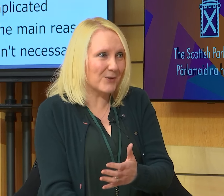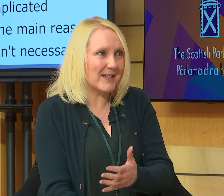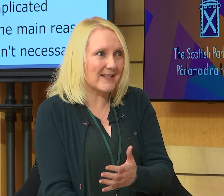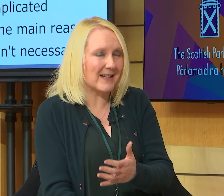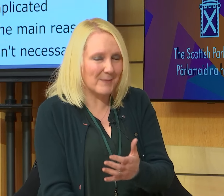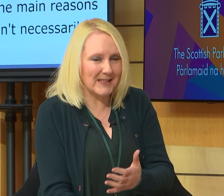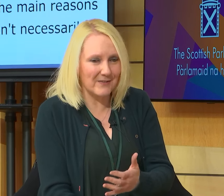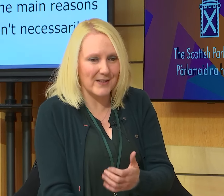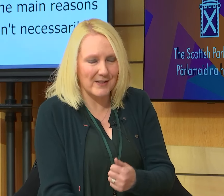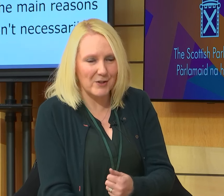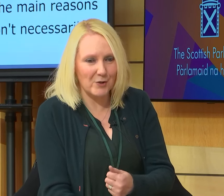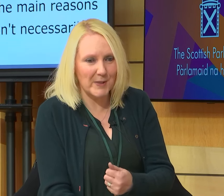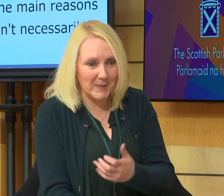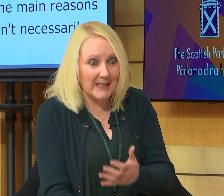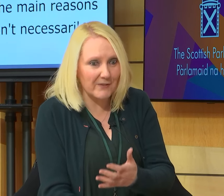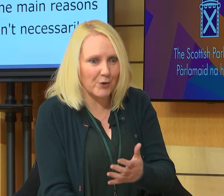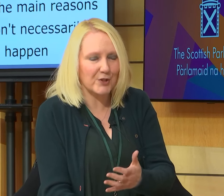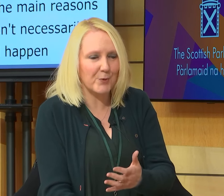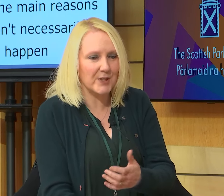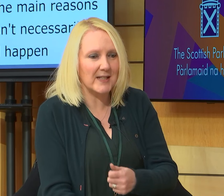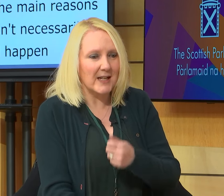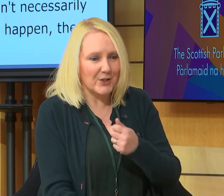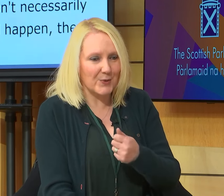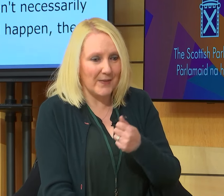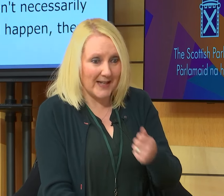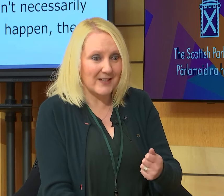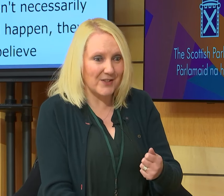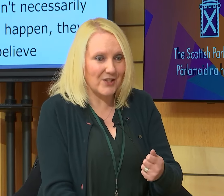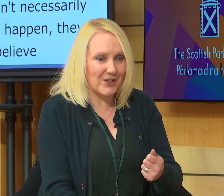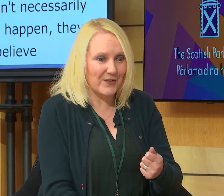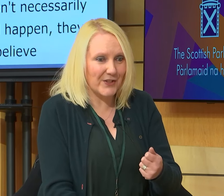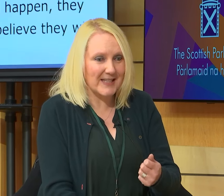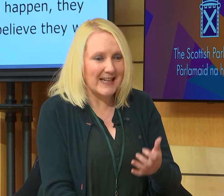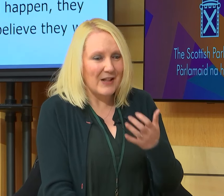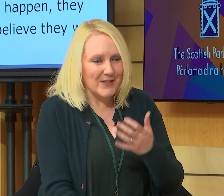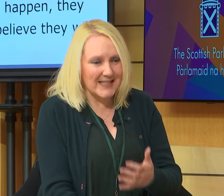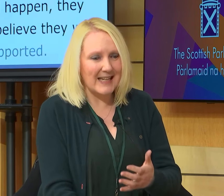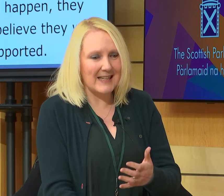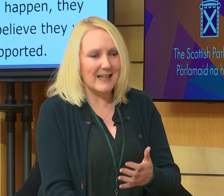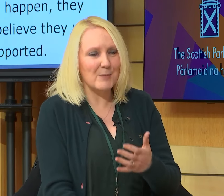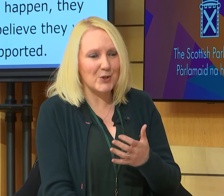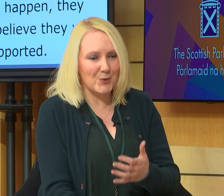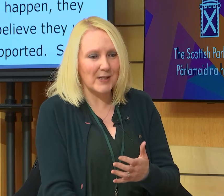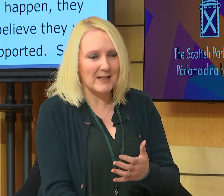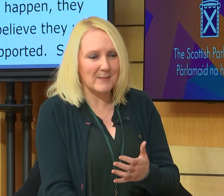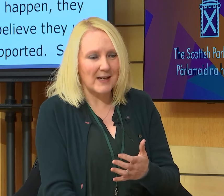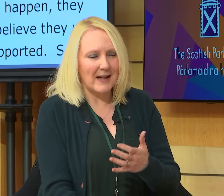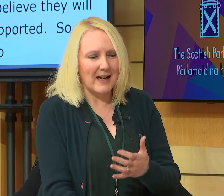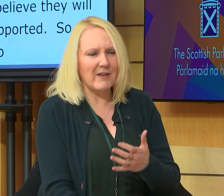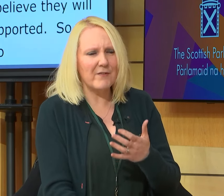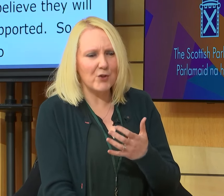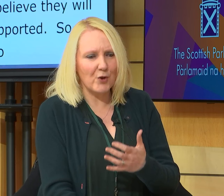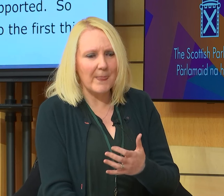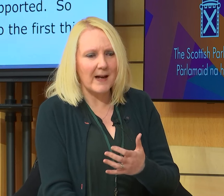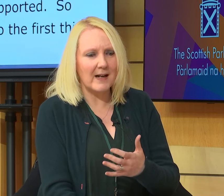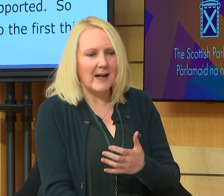know, they don't necessarily believe that they'll be believed or supported. So that's in relation to the first thing. The second thing about tokenism, I have